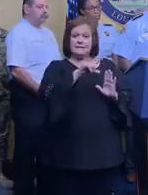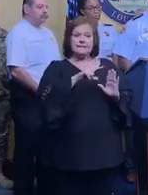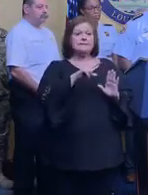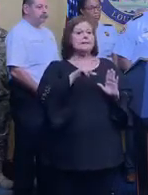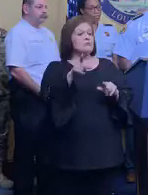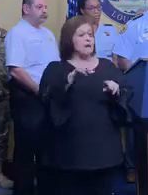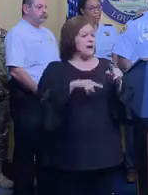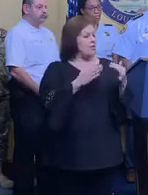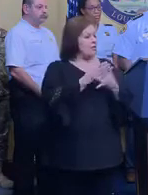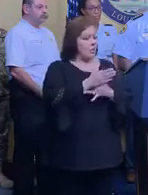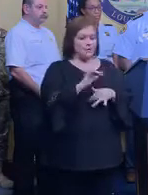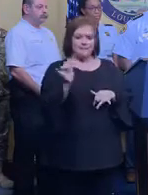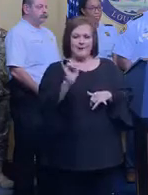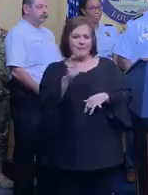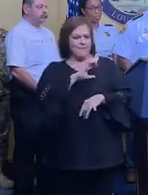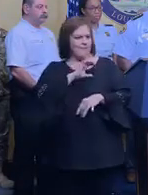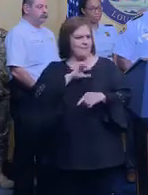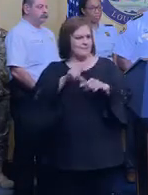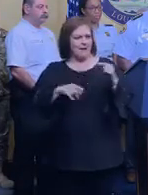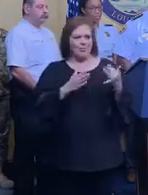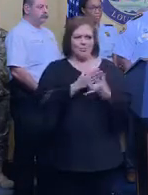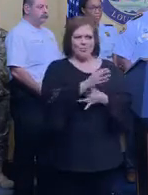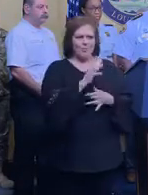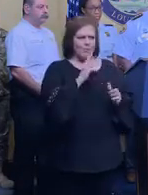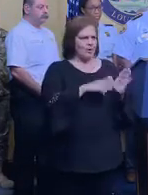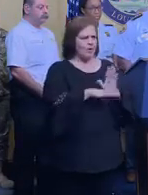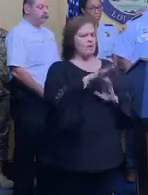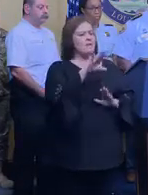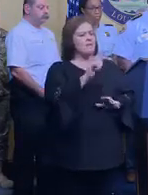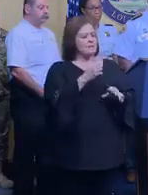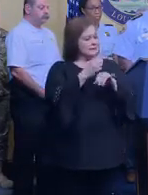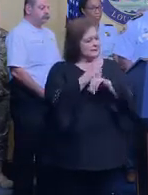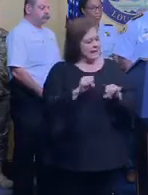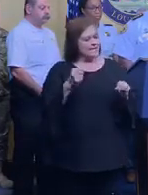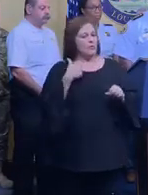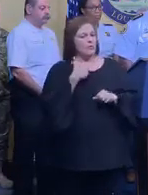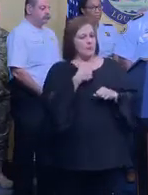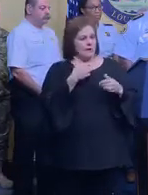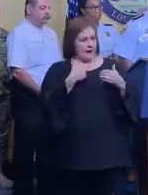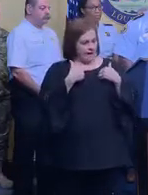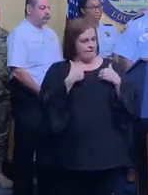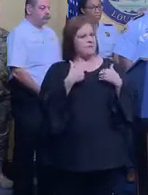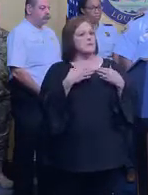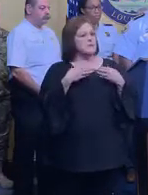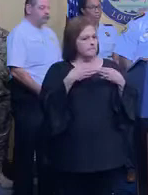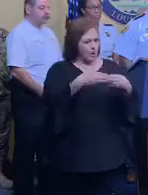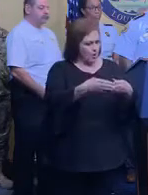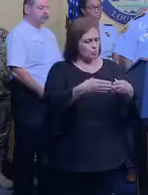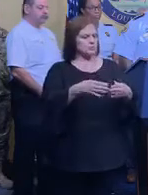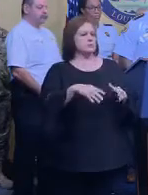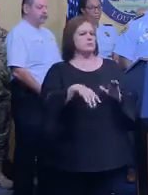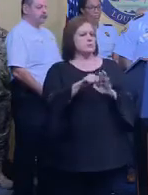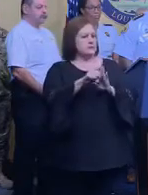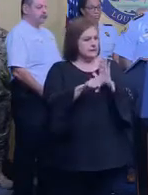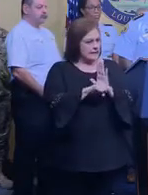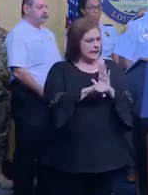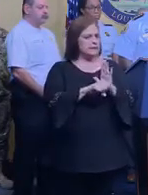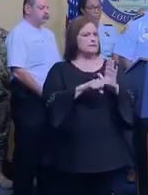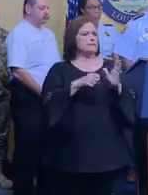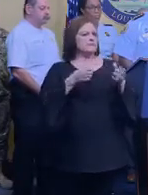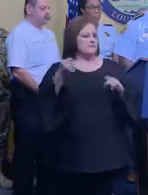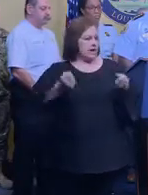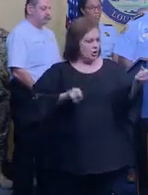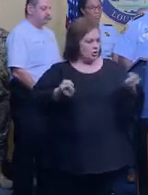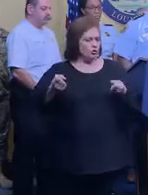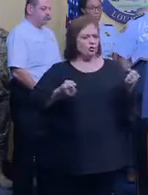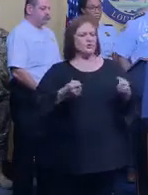responders as they do for you, our residents. So be safe. We have numerous boats, state bodies, high water vehicles,